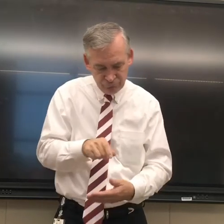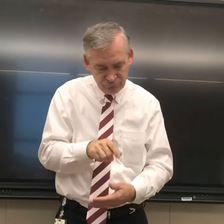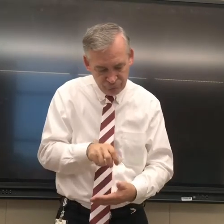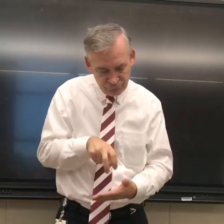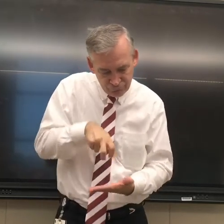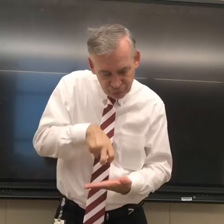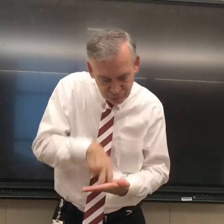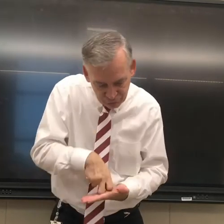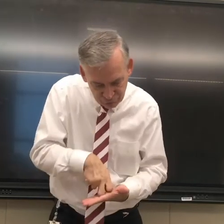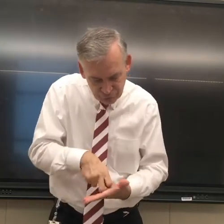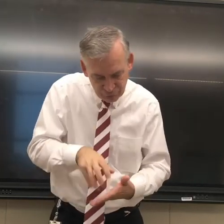mound.